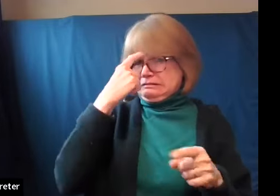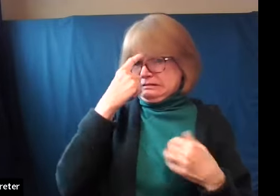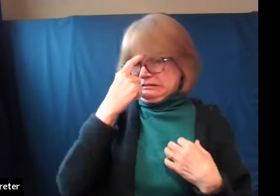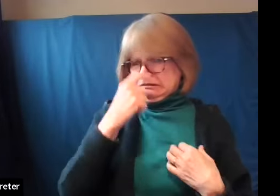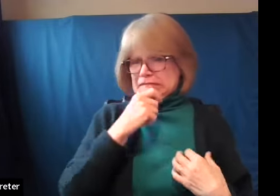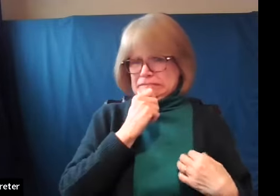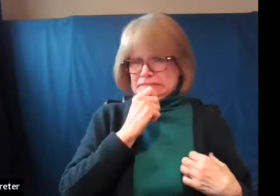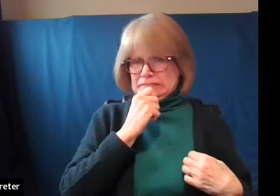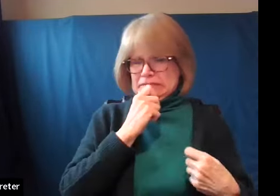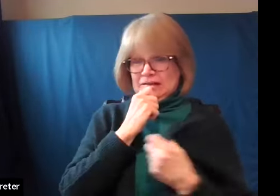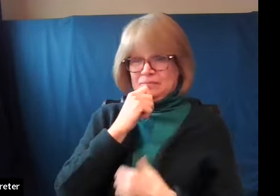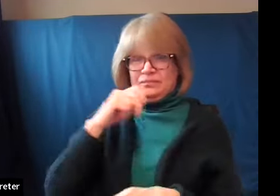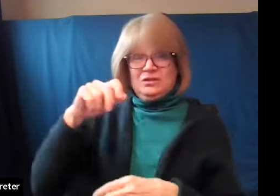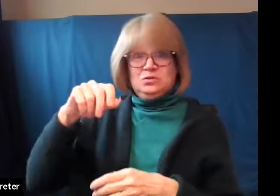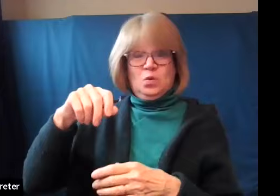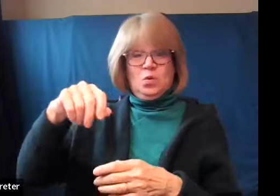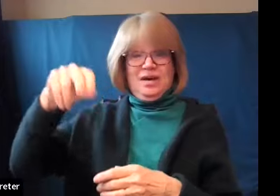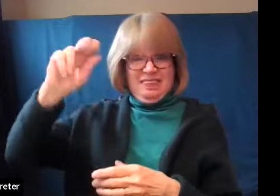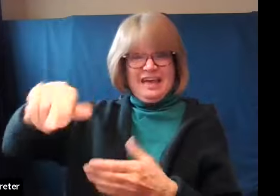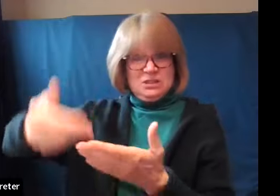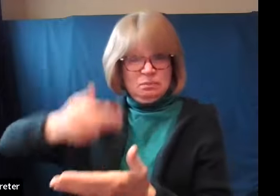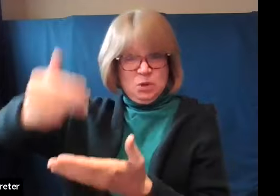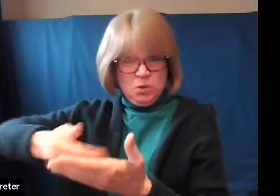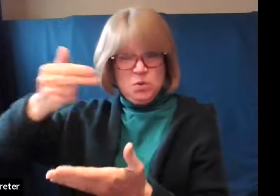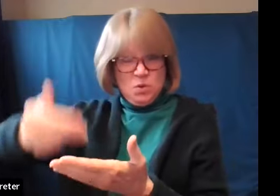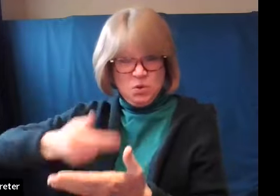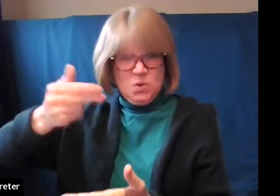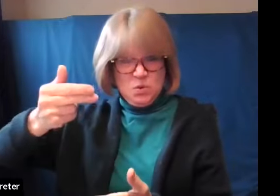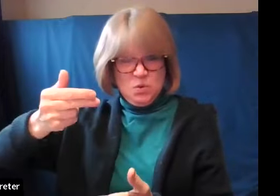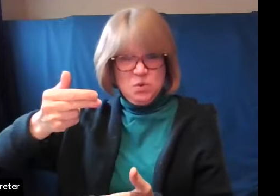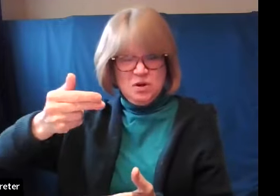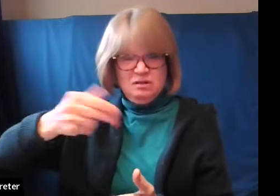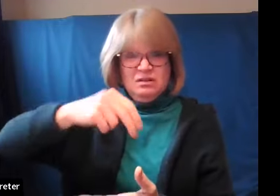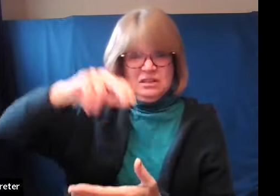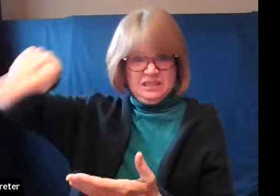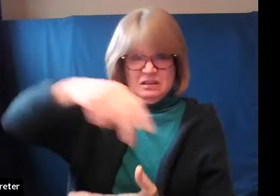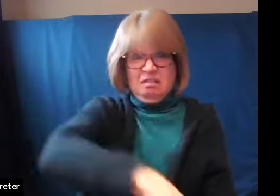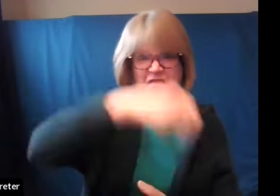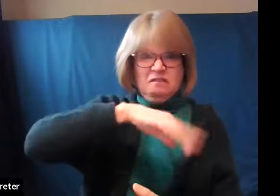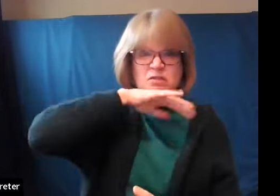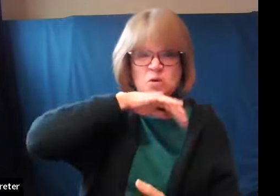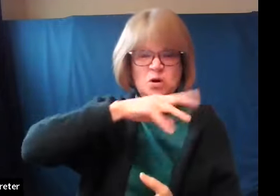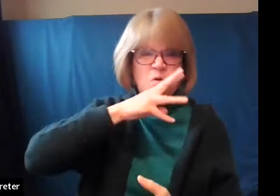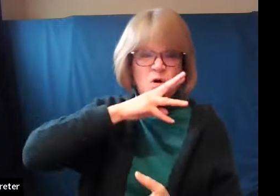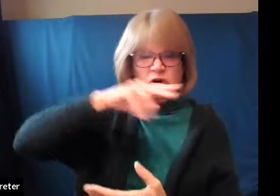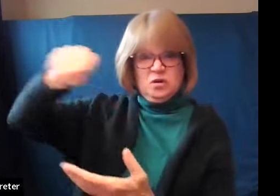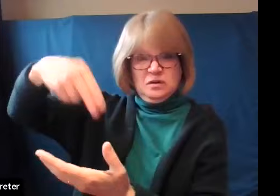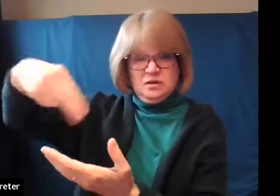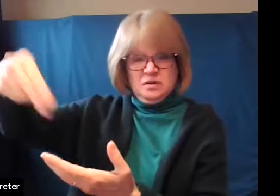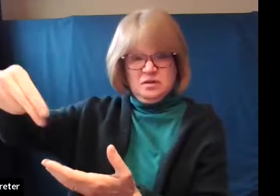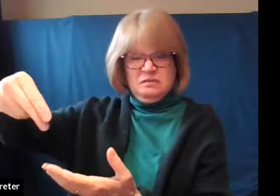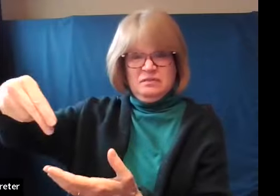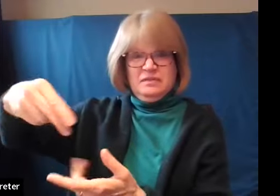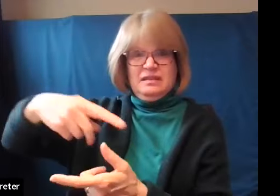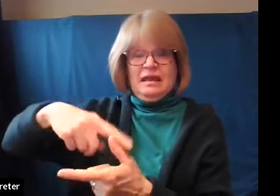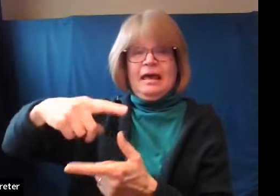the spoon pulled from the dirty dishwater, the one used to stir and then test the soup's temperature, was hastily rinsed and thrust